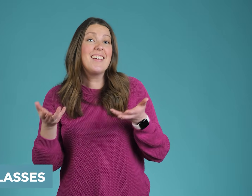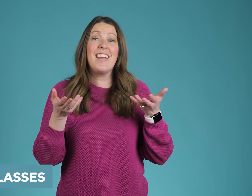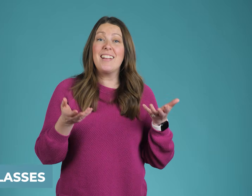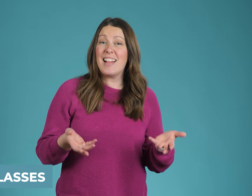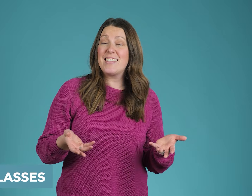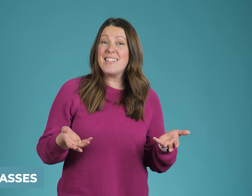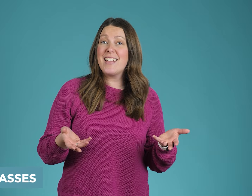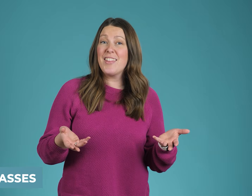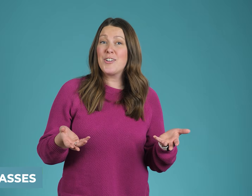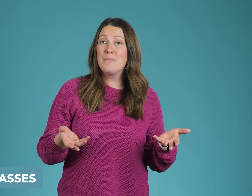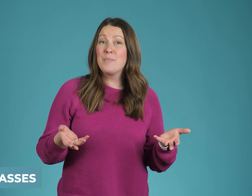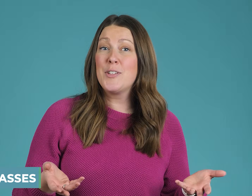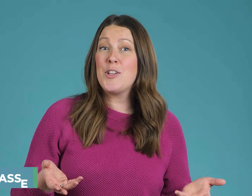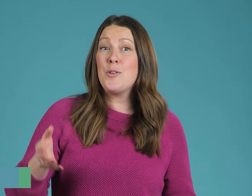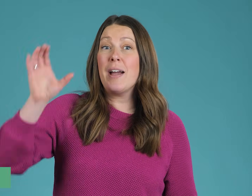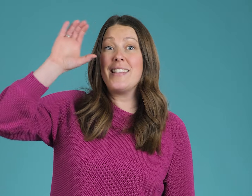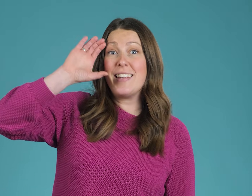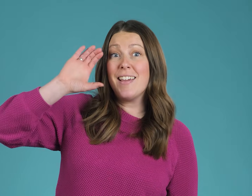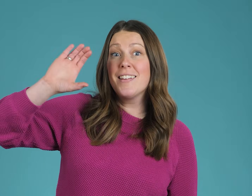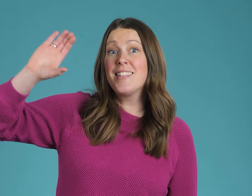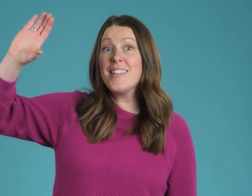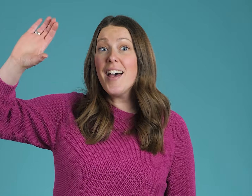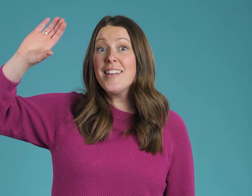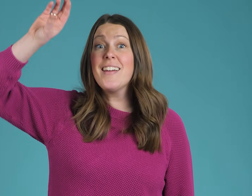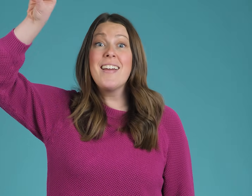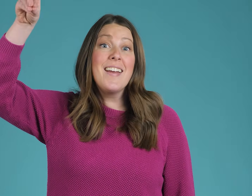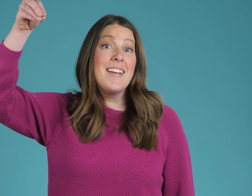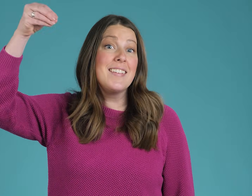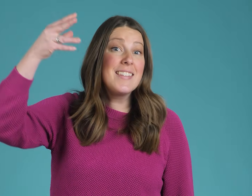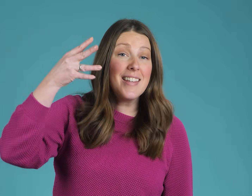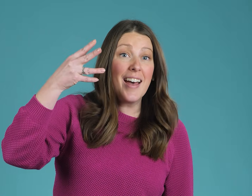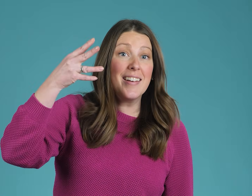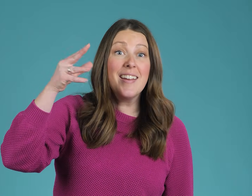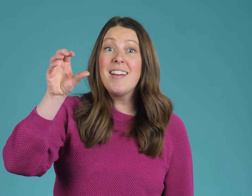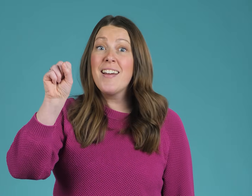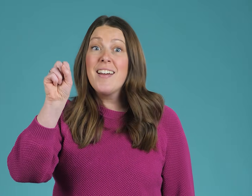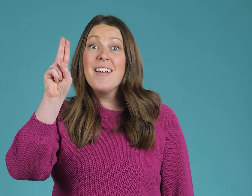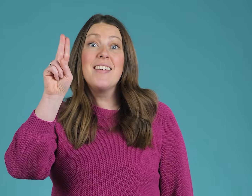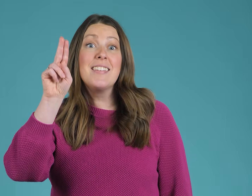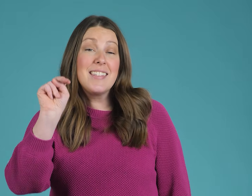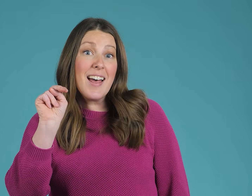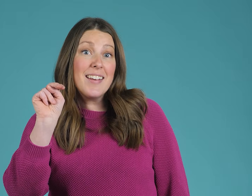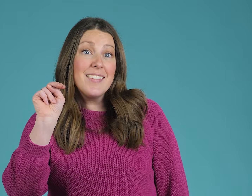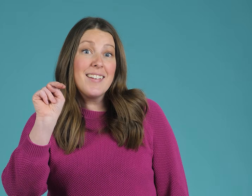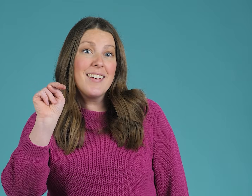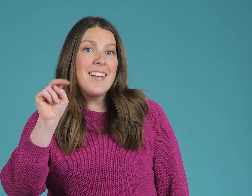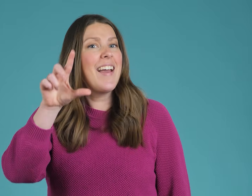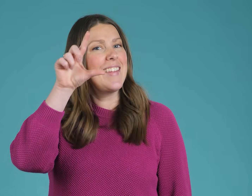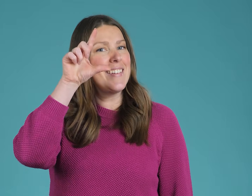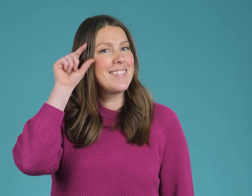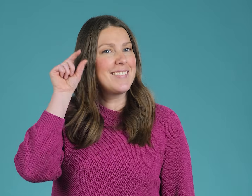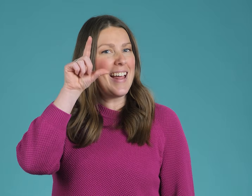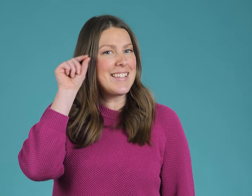and glasses together. So you might see sun, sun, sun, and then